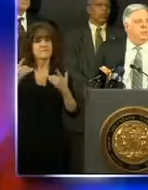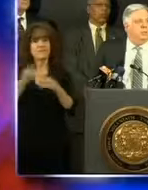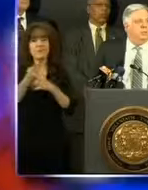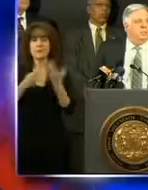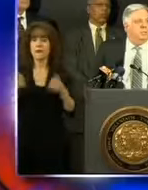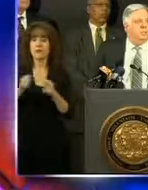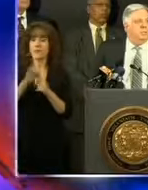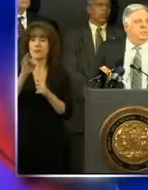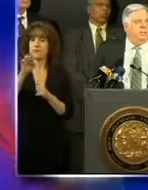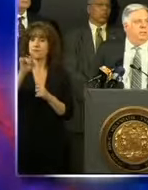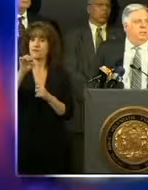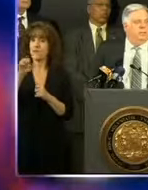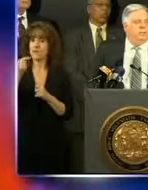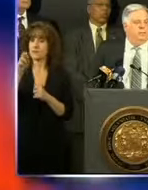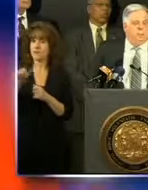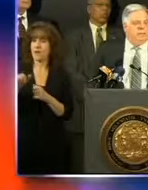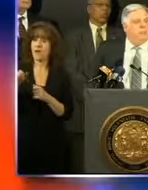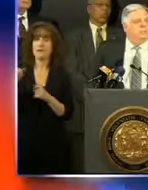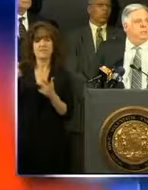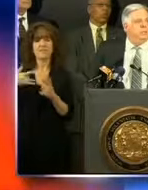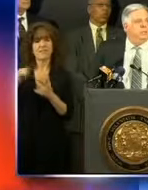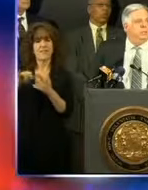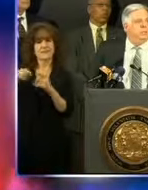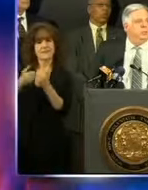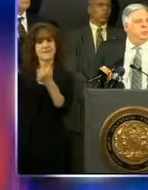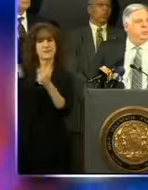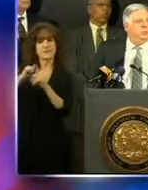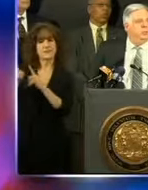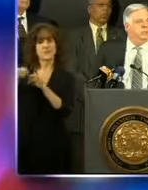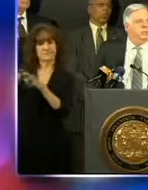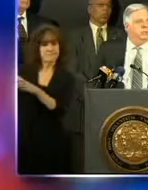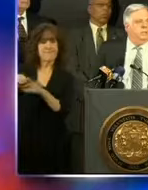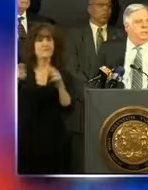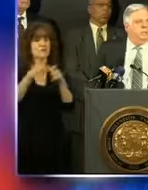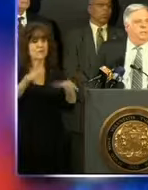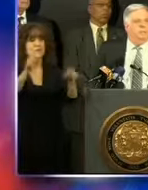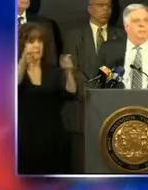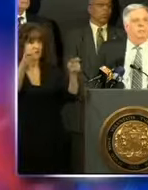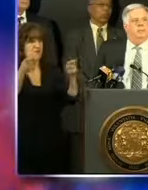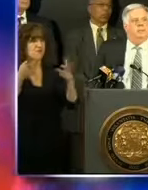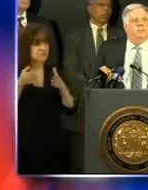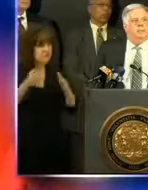a separate situation, that he felt we absolutely needed to get control of our streets, and he